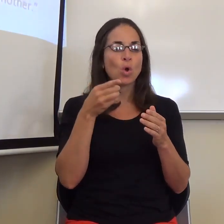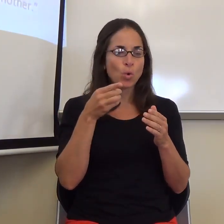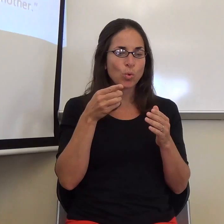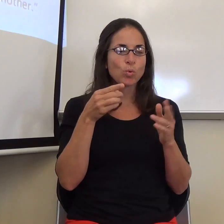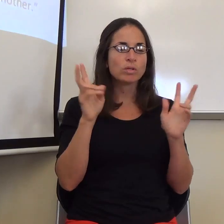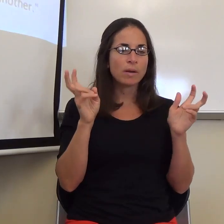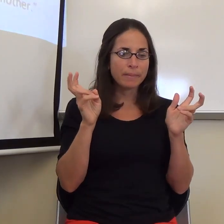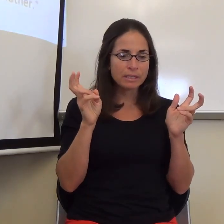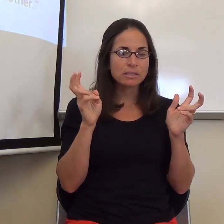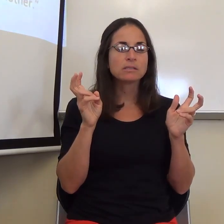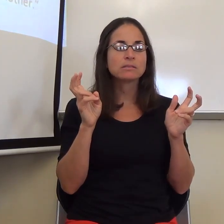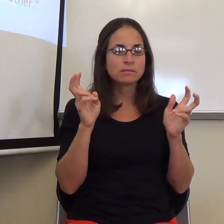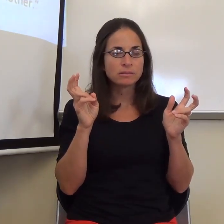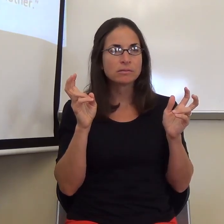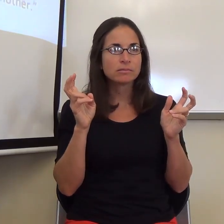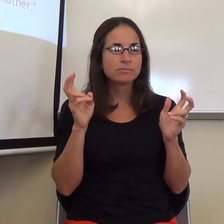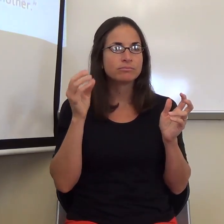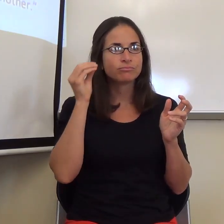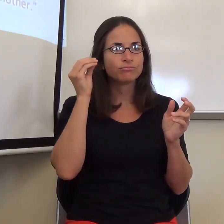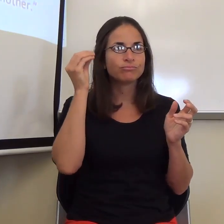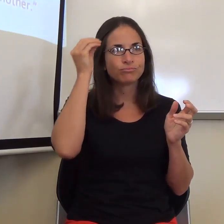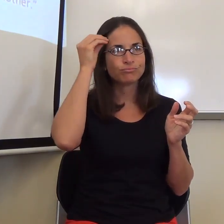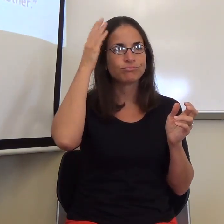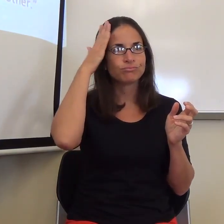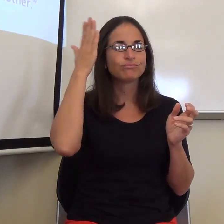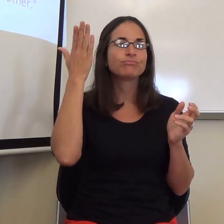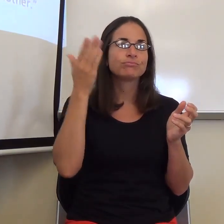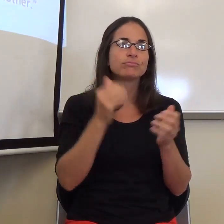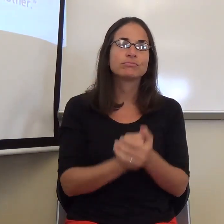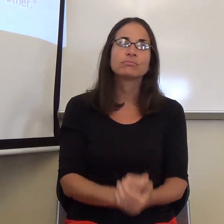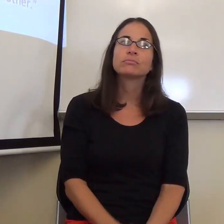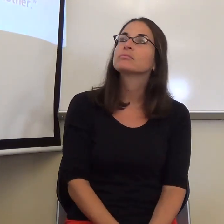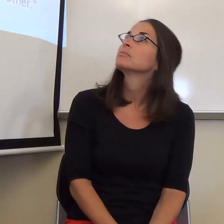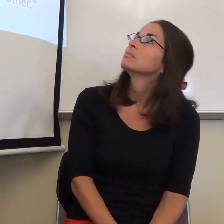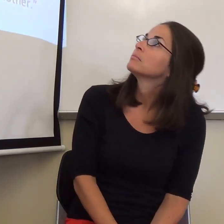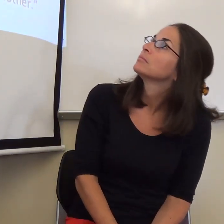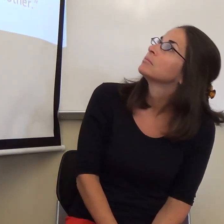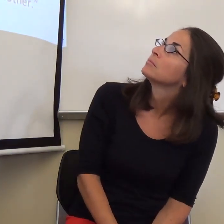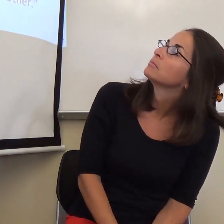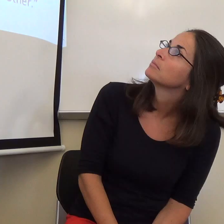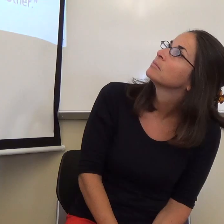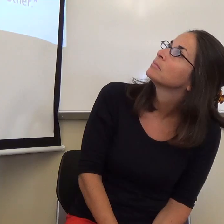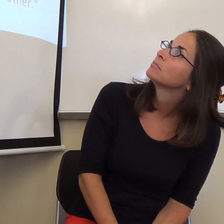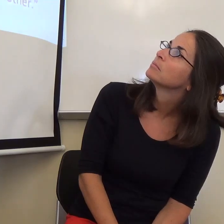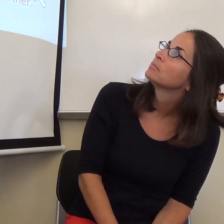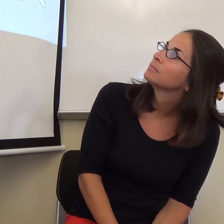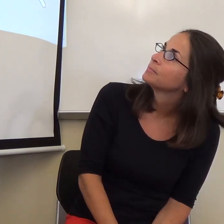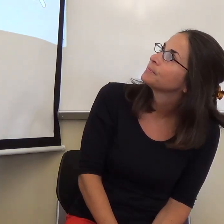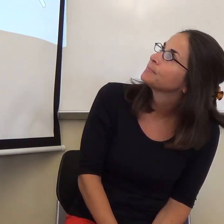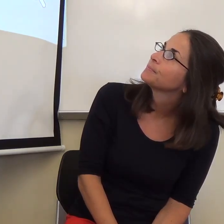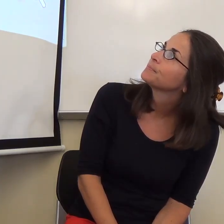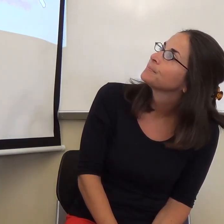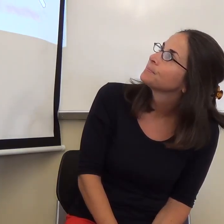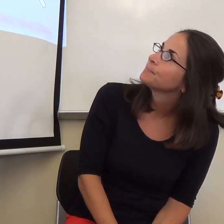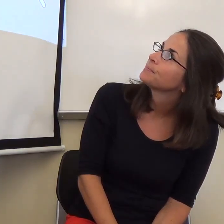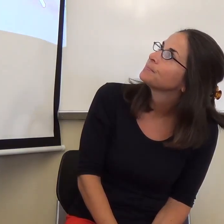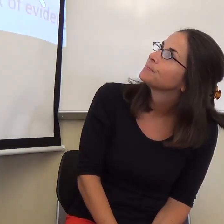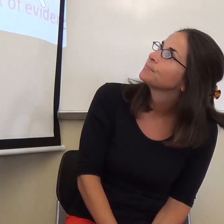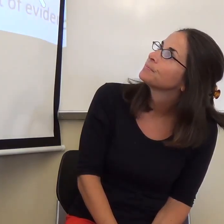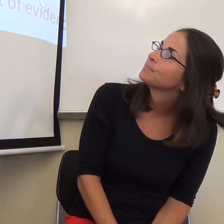things, all right? So, our first thing that we said here, read and highlight the title,